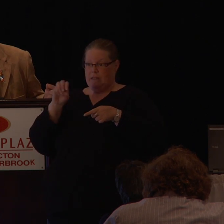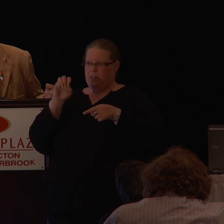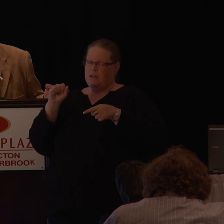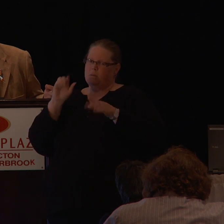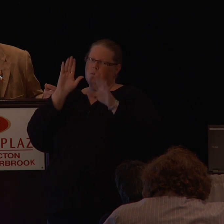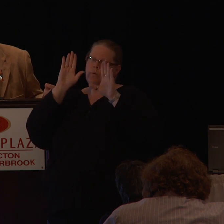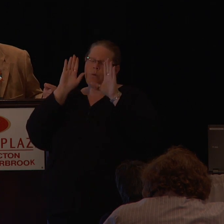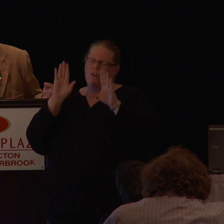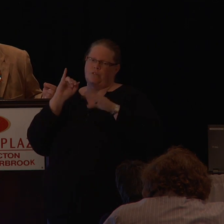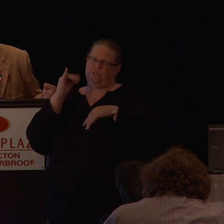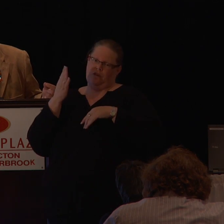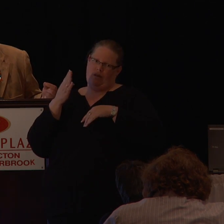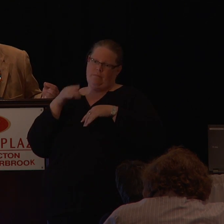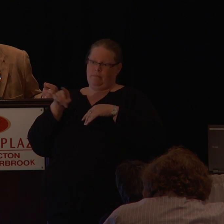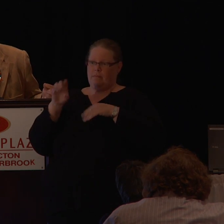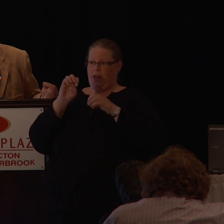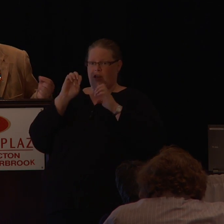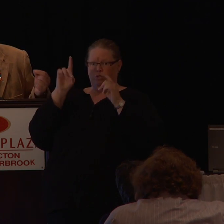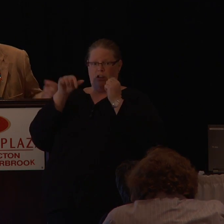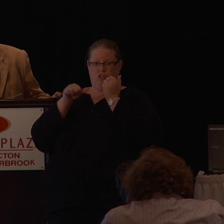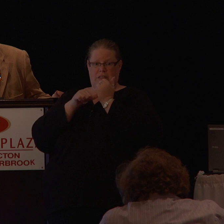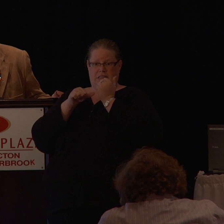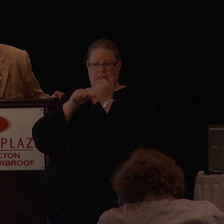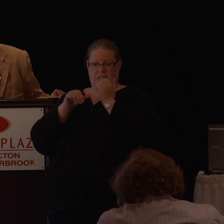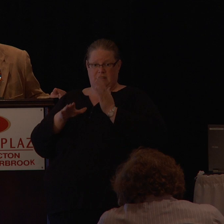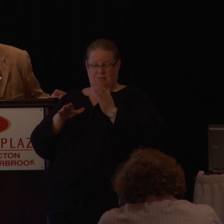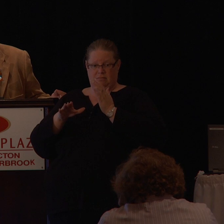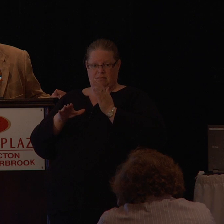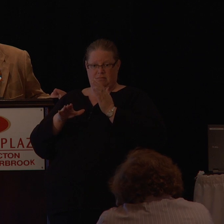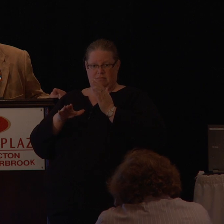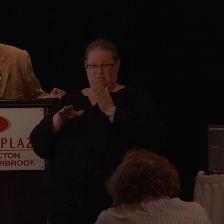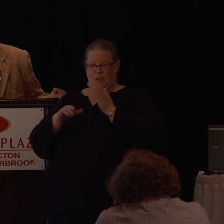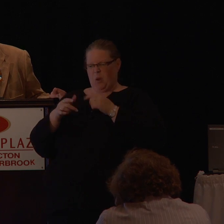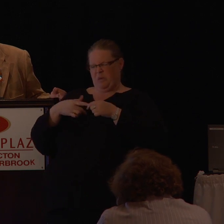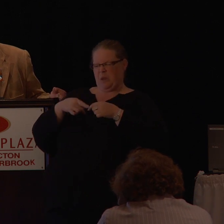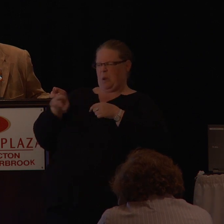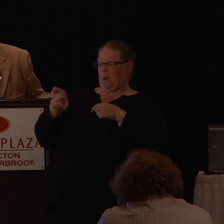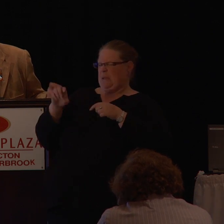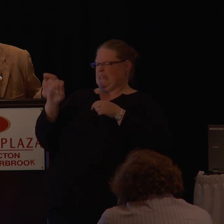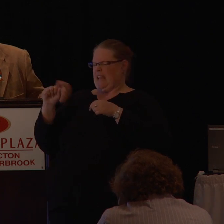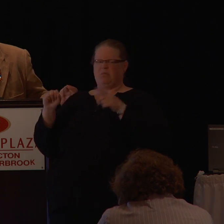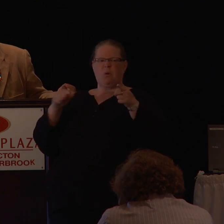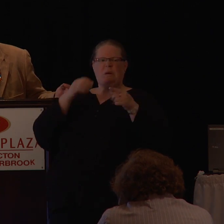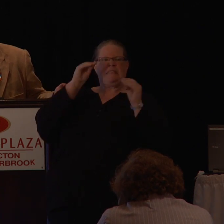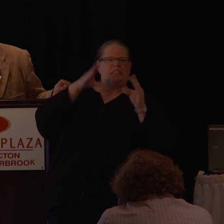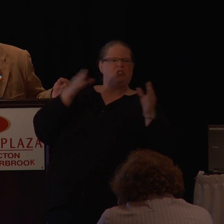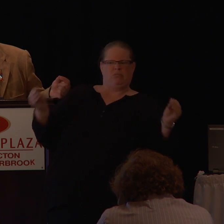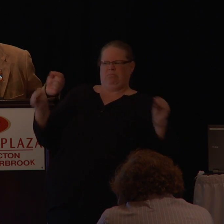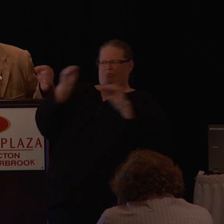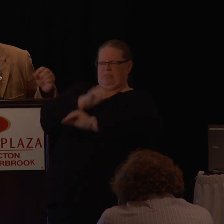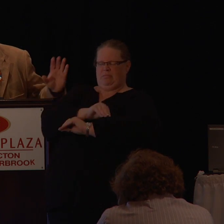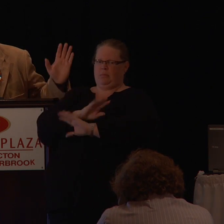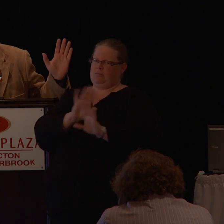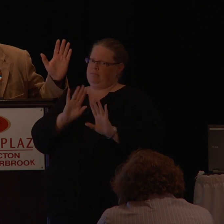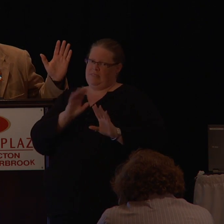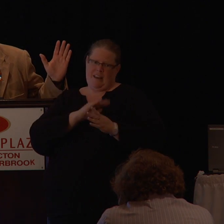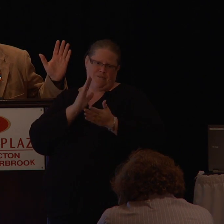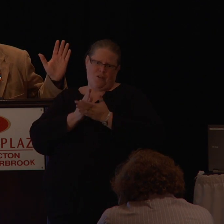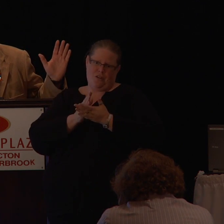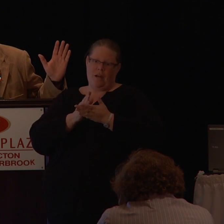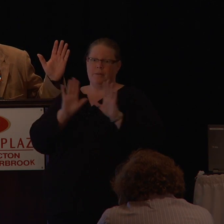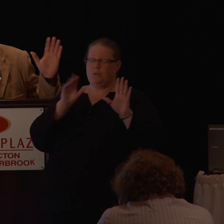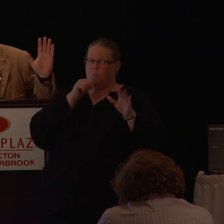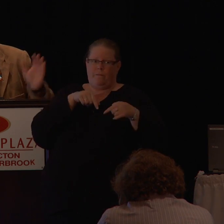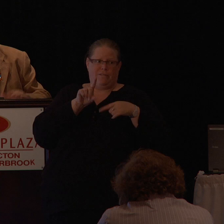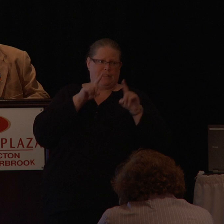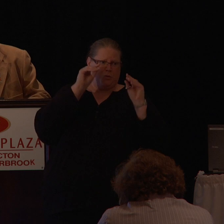job. She's an education assistant. I wouldn't trade her for any teacher right now. No offense to the